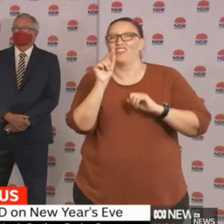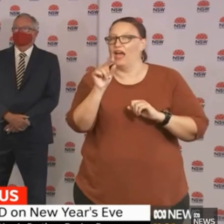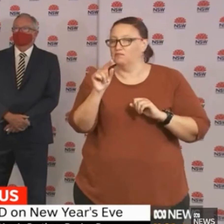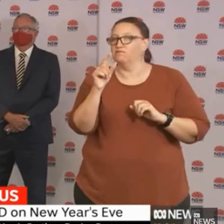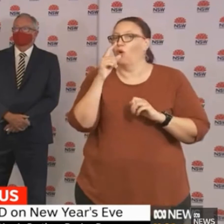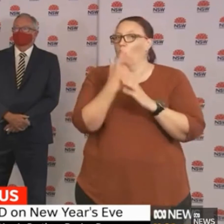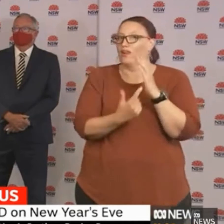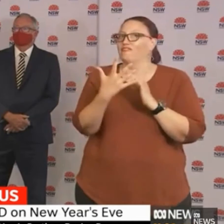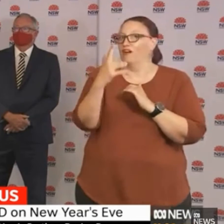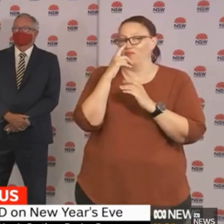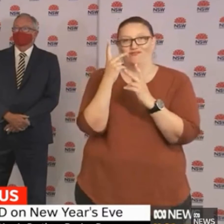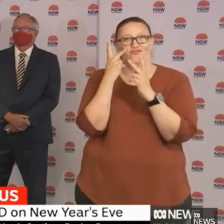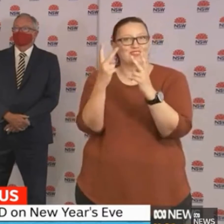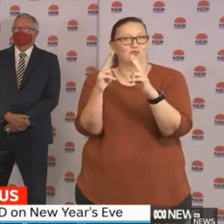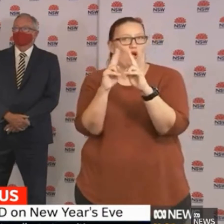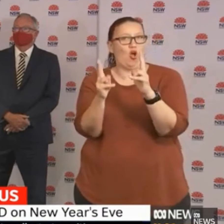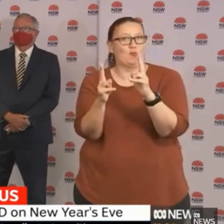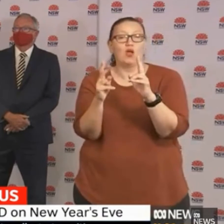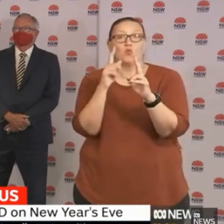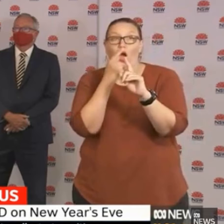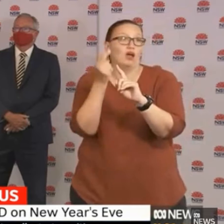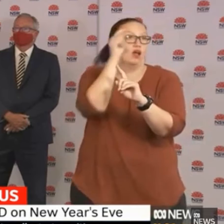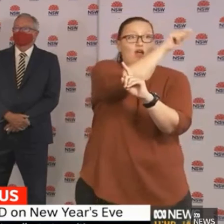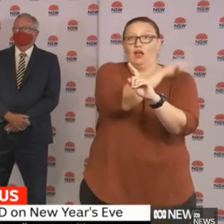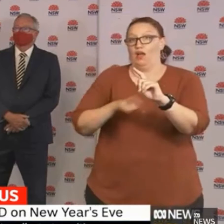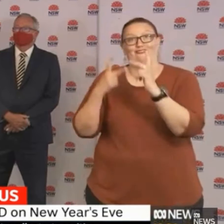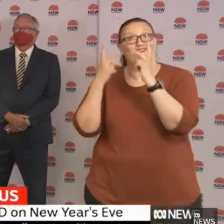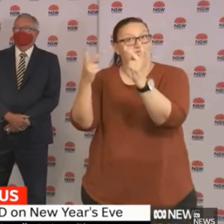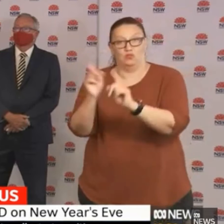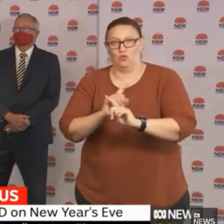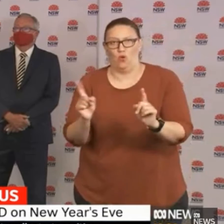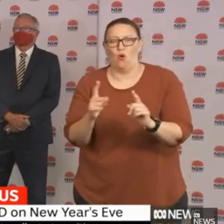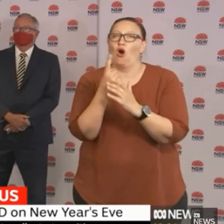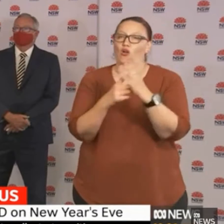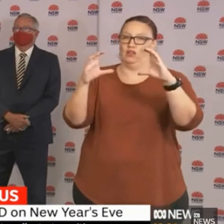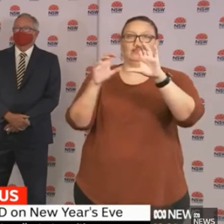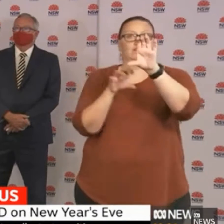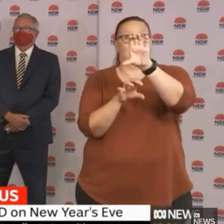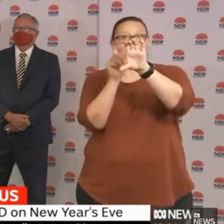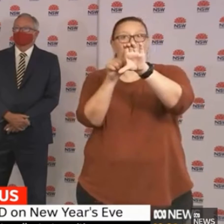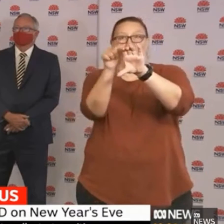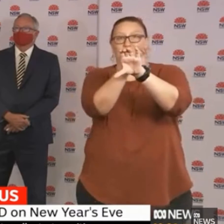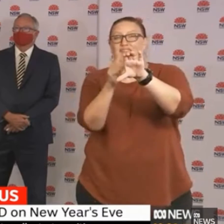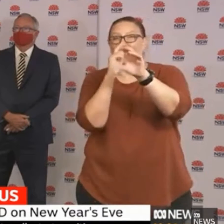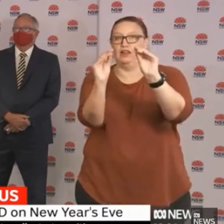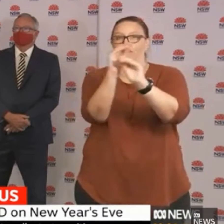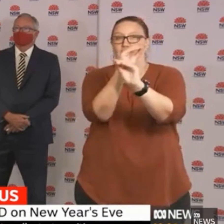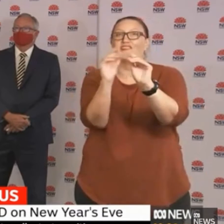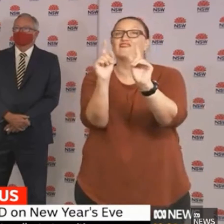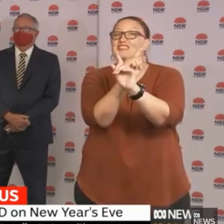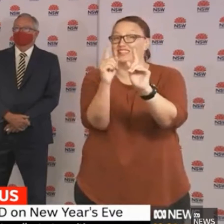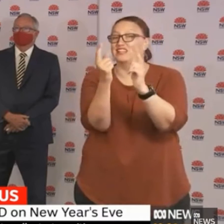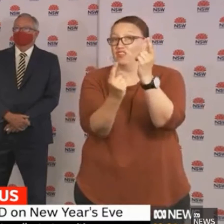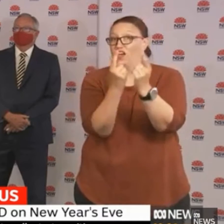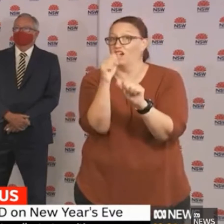to allow you to have 5 people at public gatherings, outdoor gatherings, during the entire time until the 9th of January. So